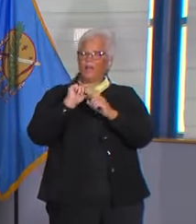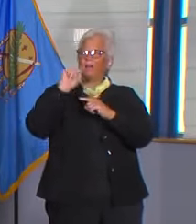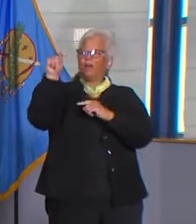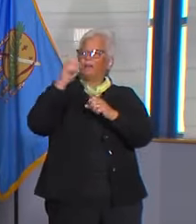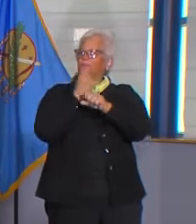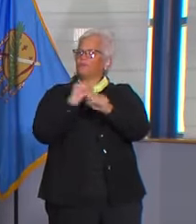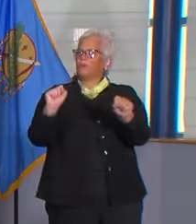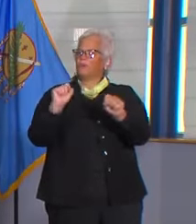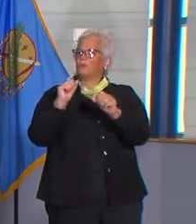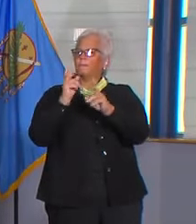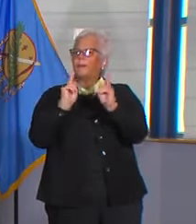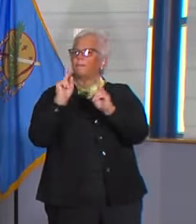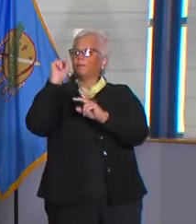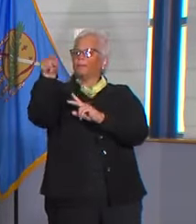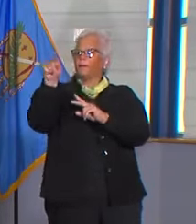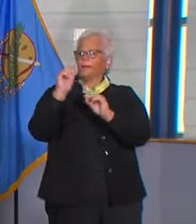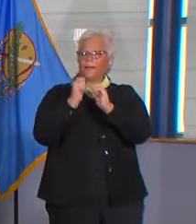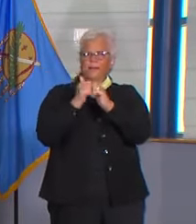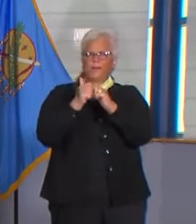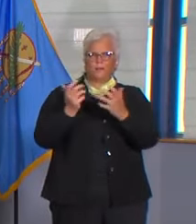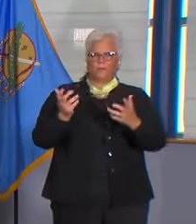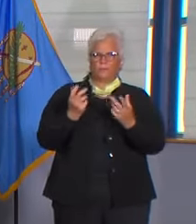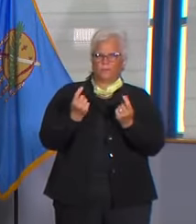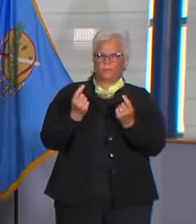A lot of time,